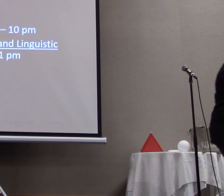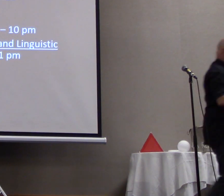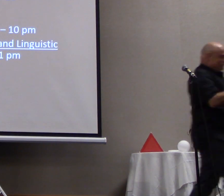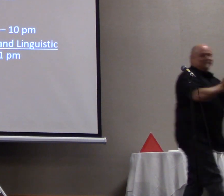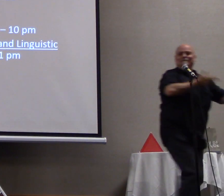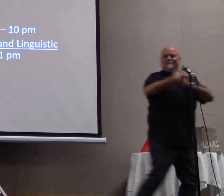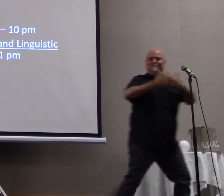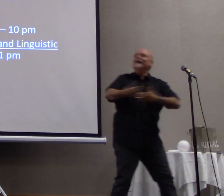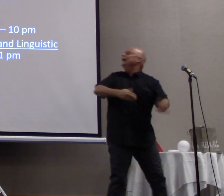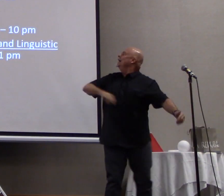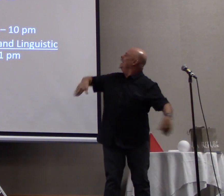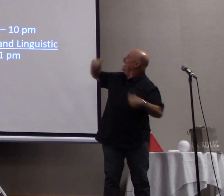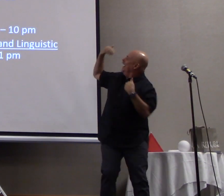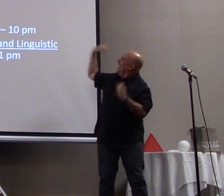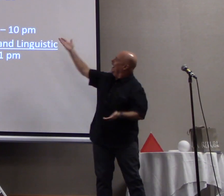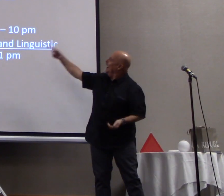Orlando.